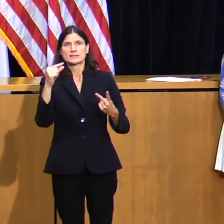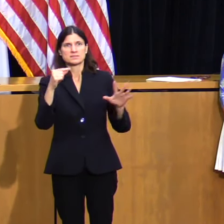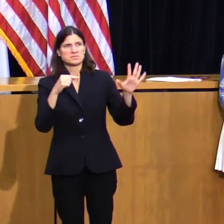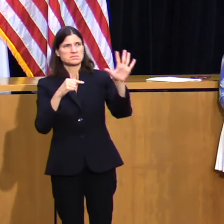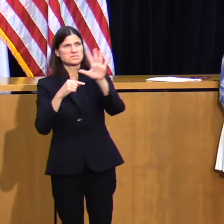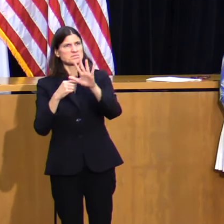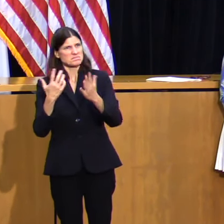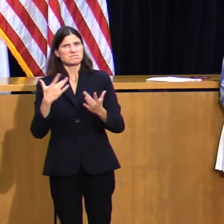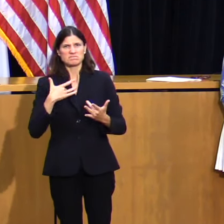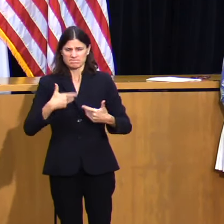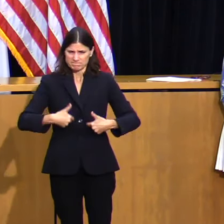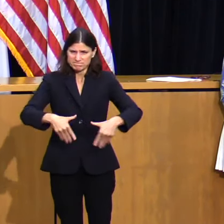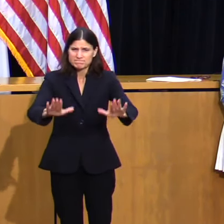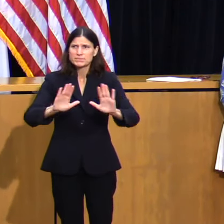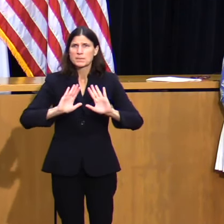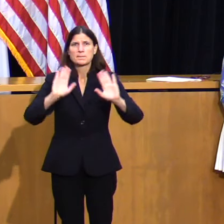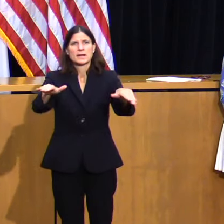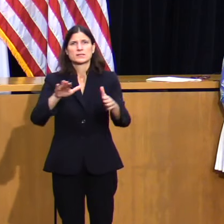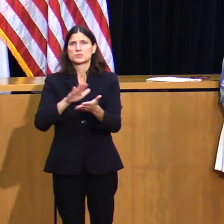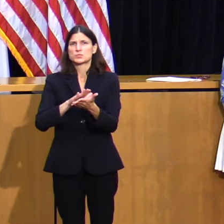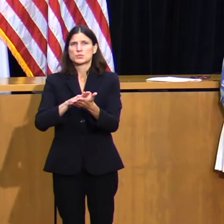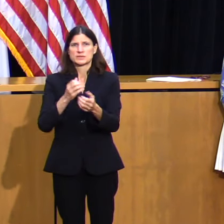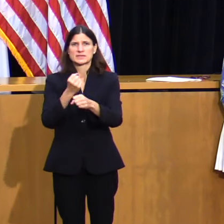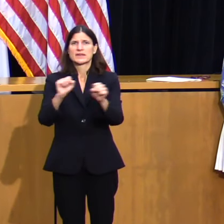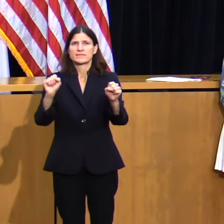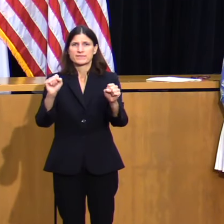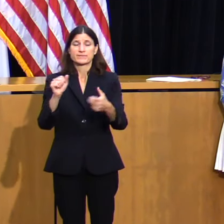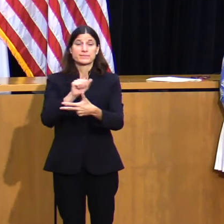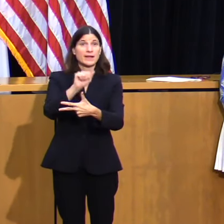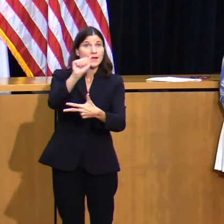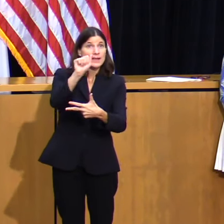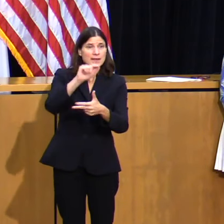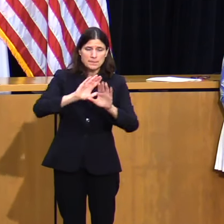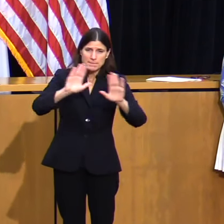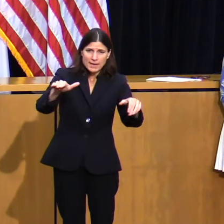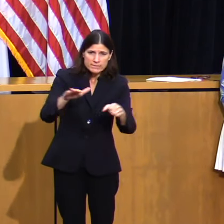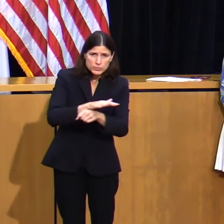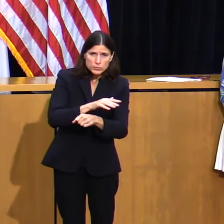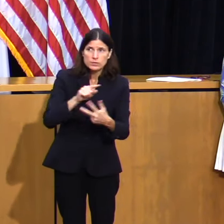person can be a workable model that can be done safely.